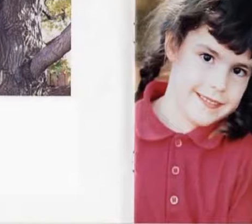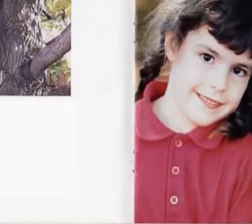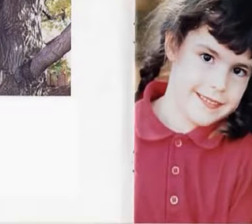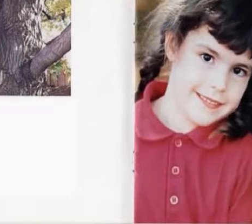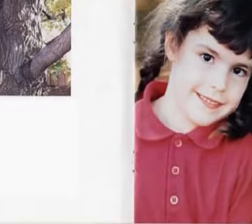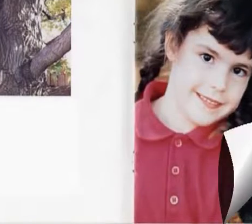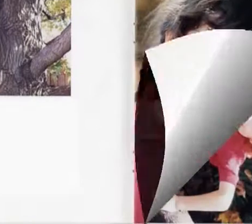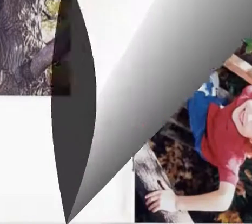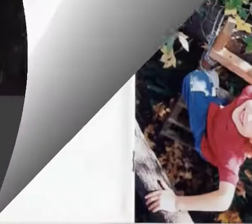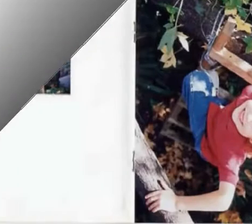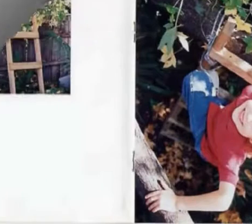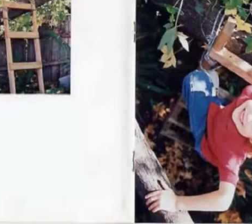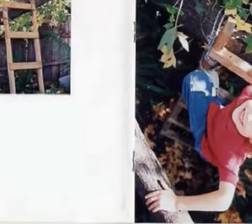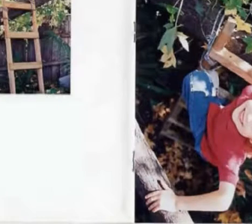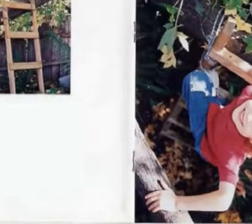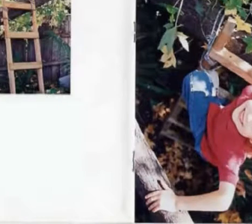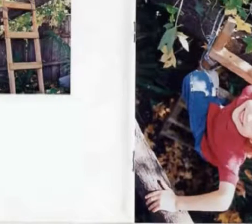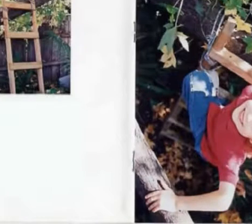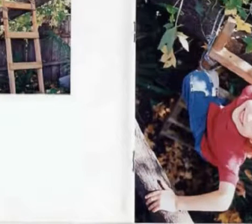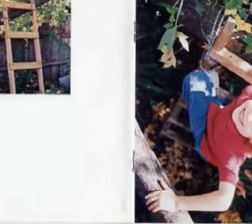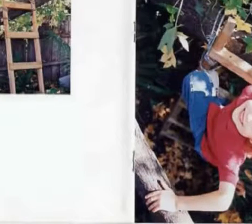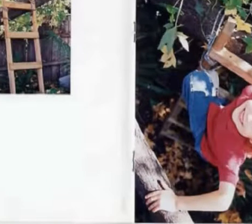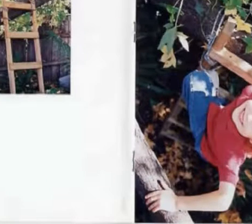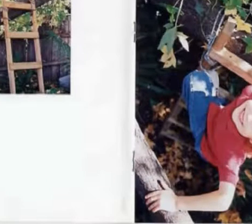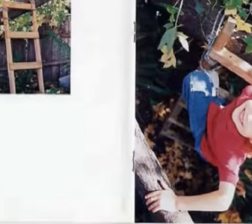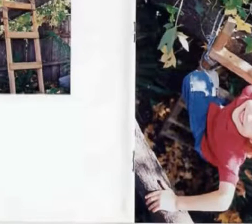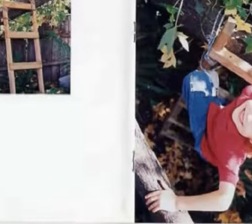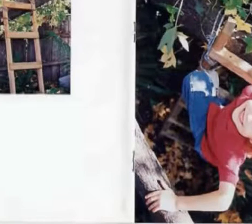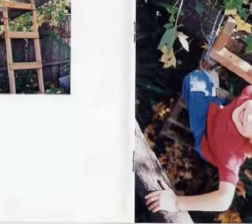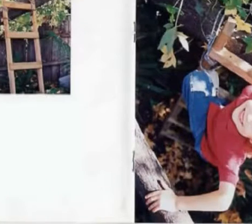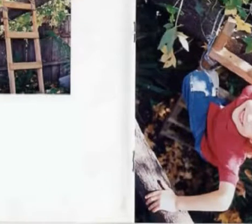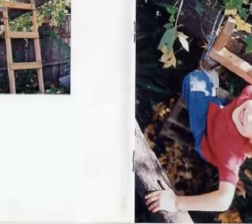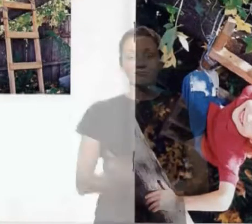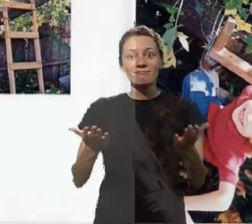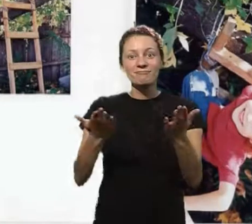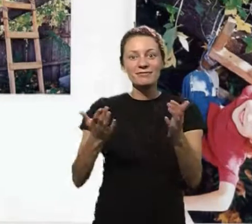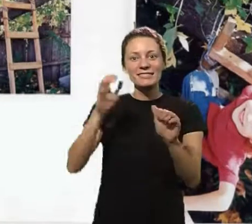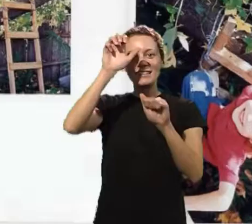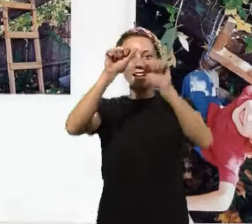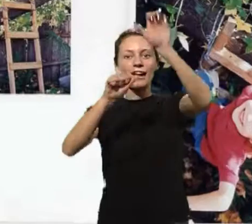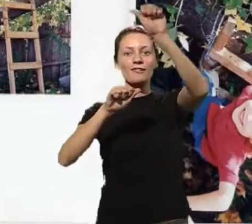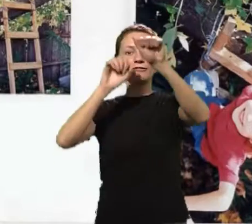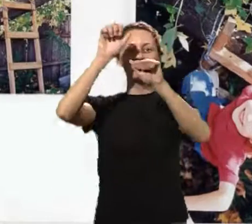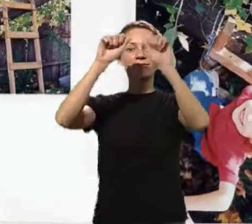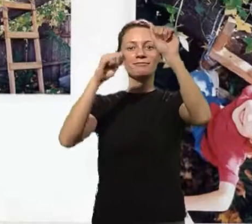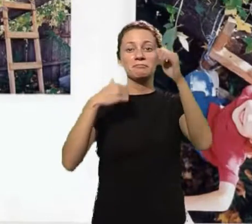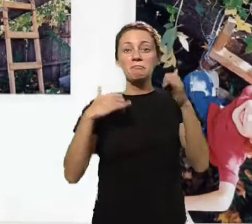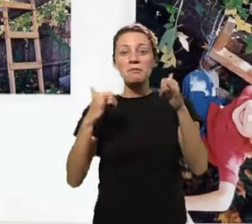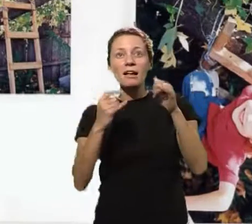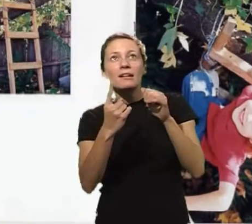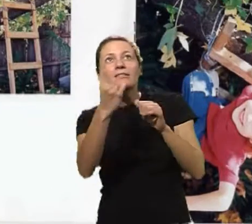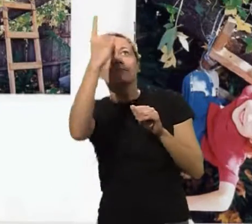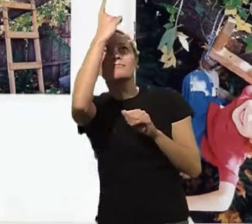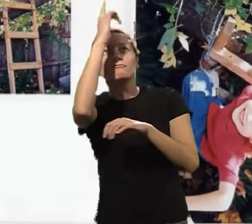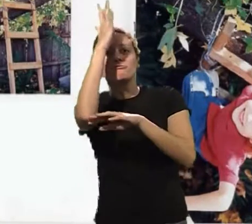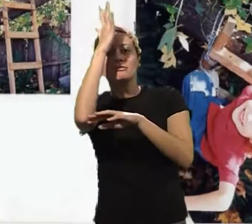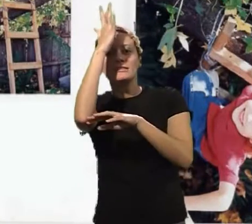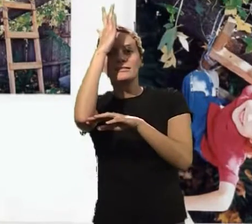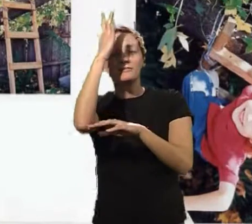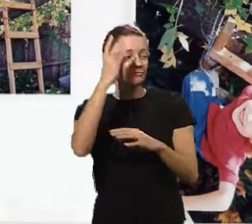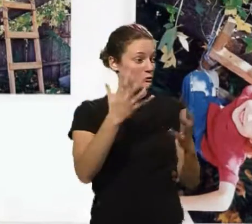Here is the ladder on the tree that leads to where I play. Come and see. Follow me.